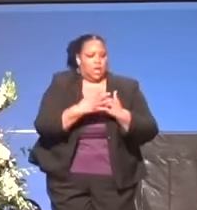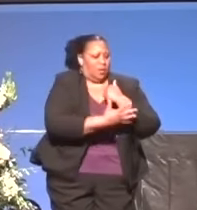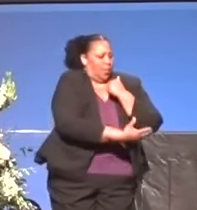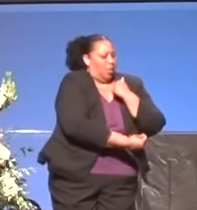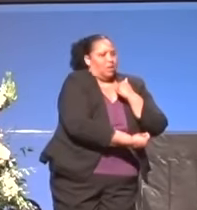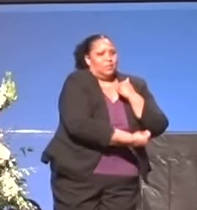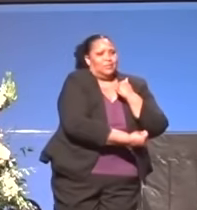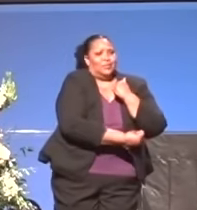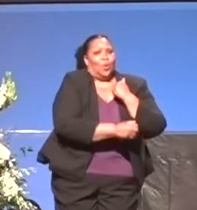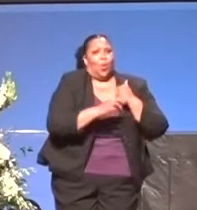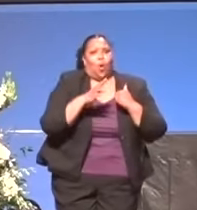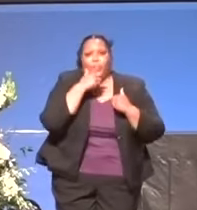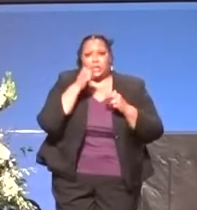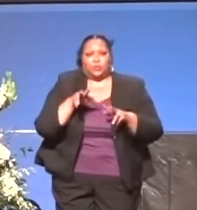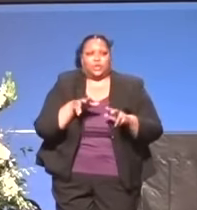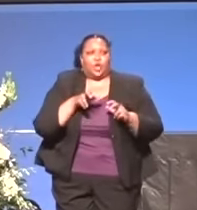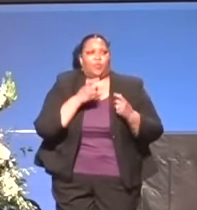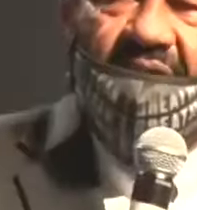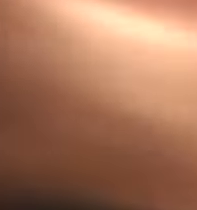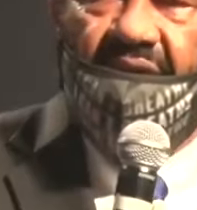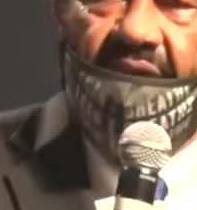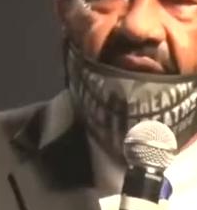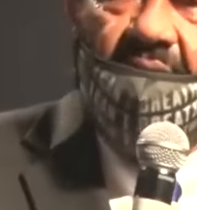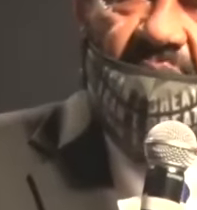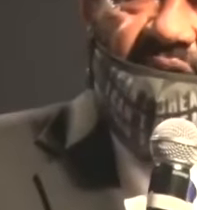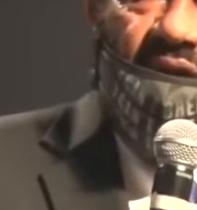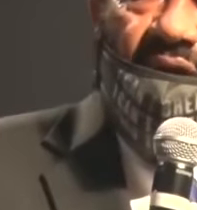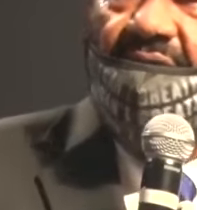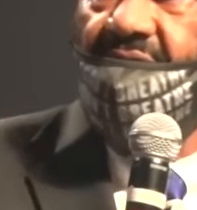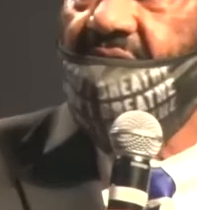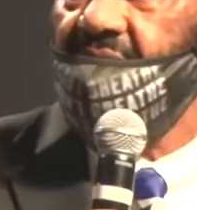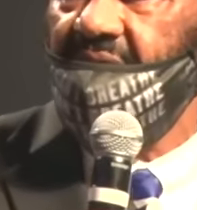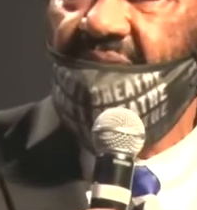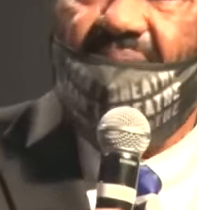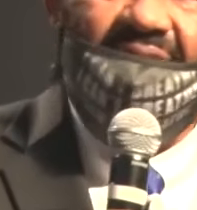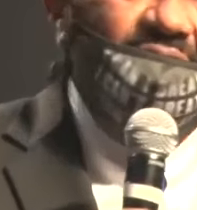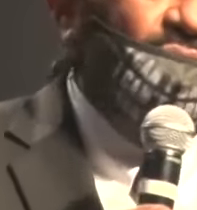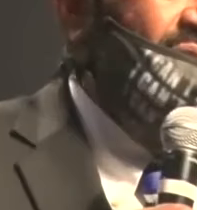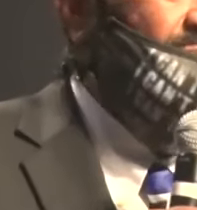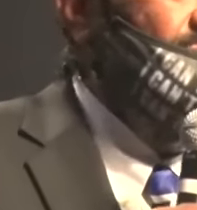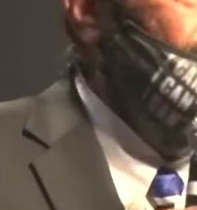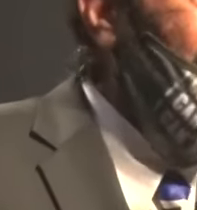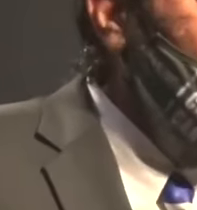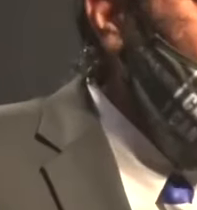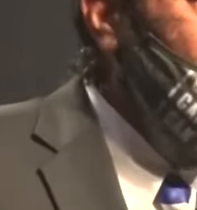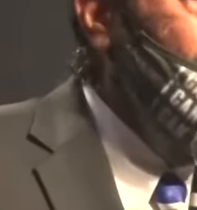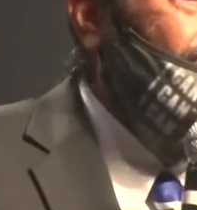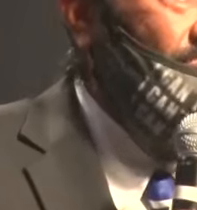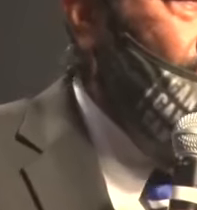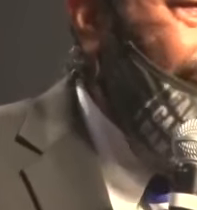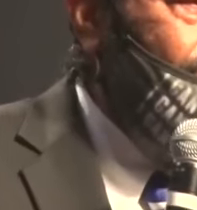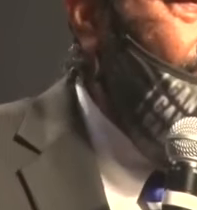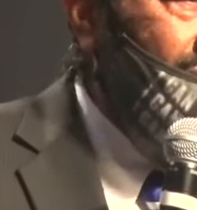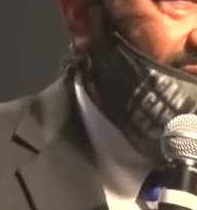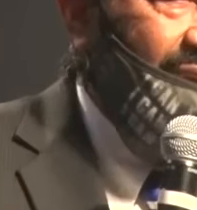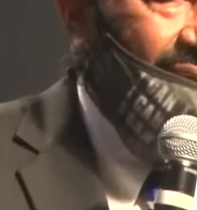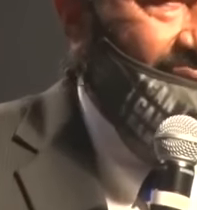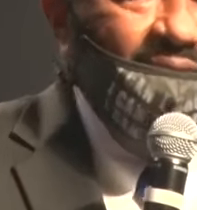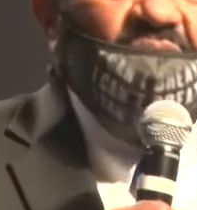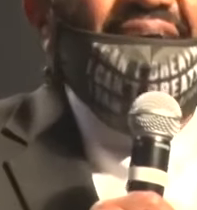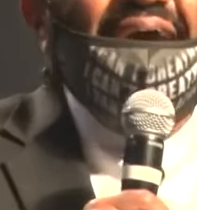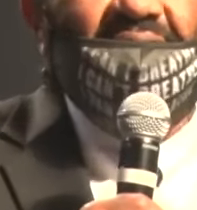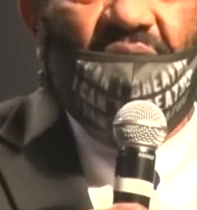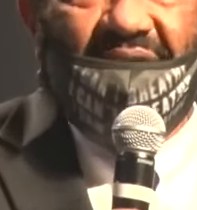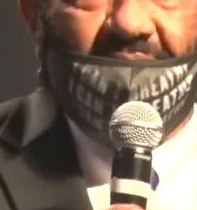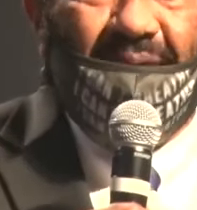here because we're conservative or liberal. We are here because Pastor Reis Wright was so right when he